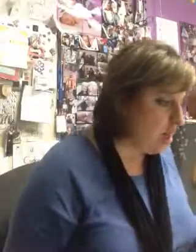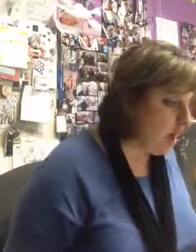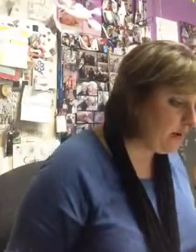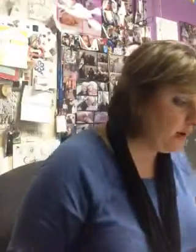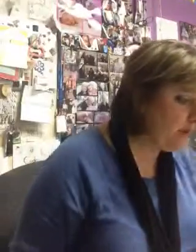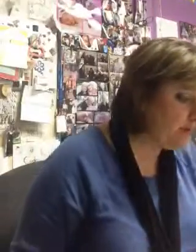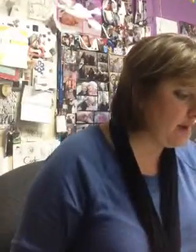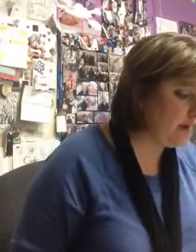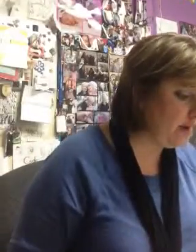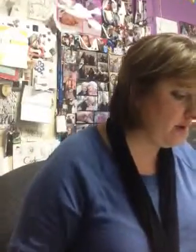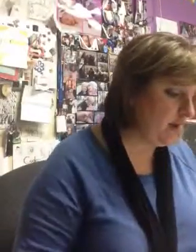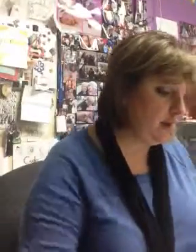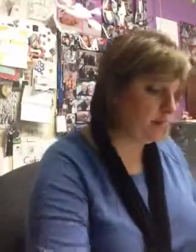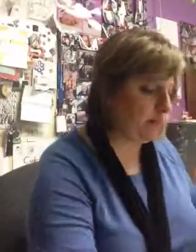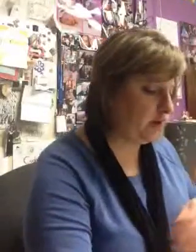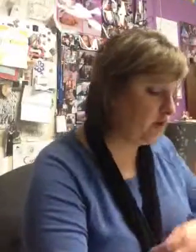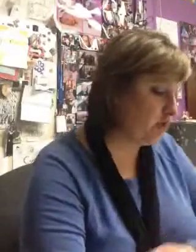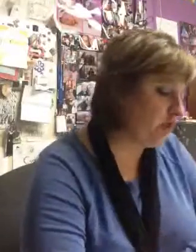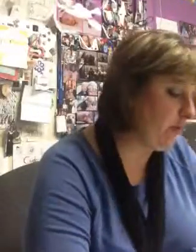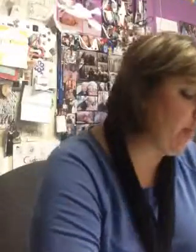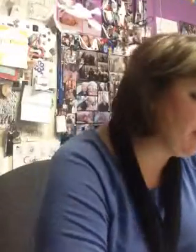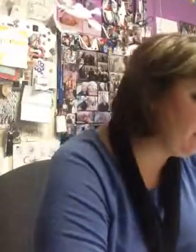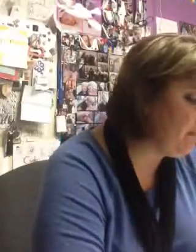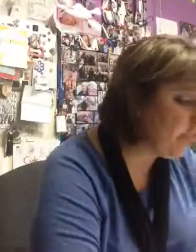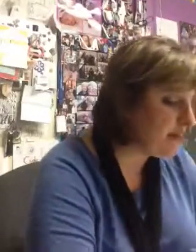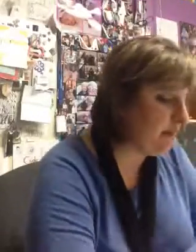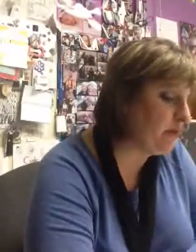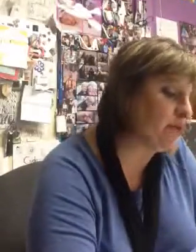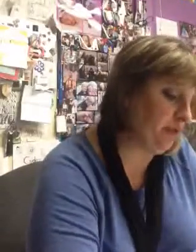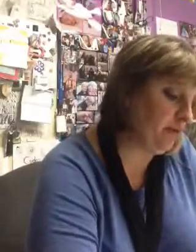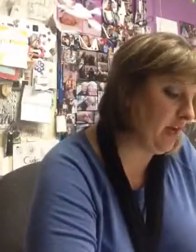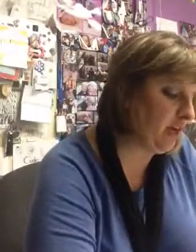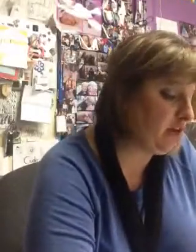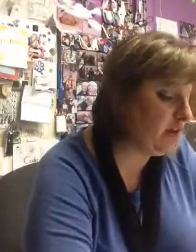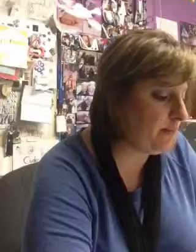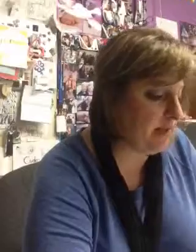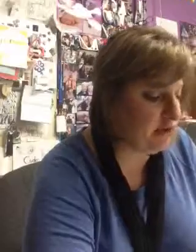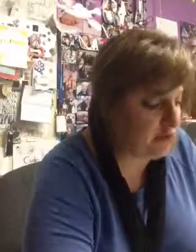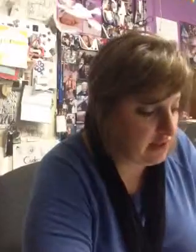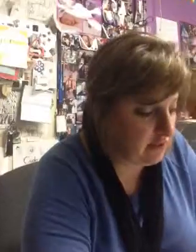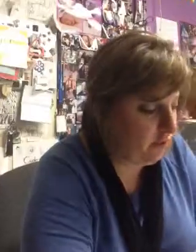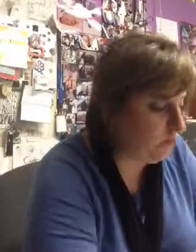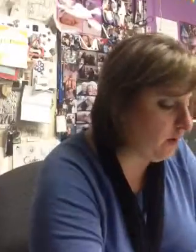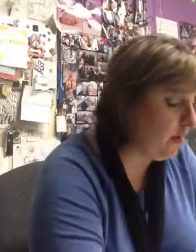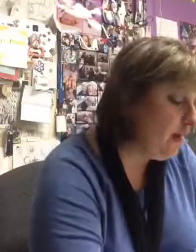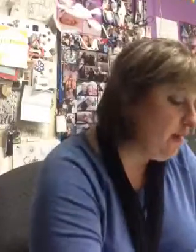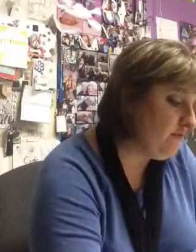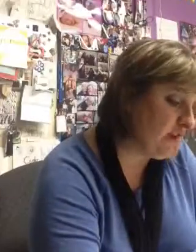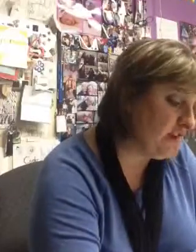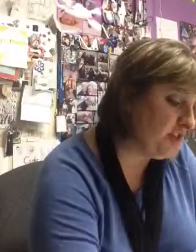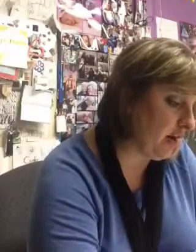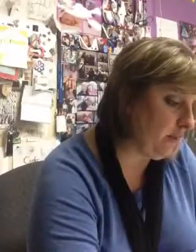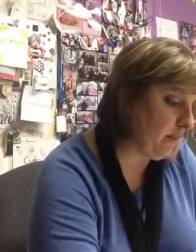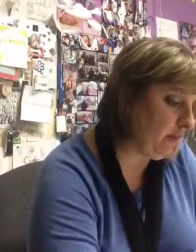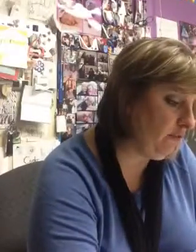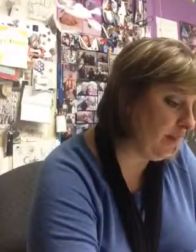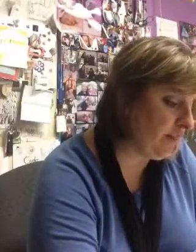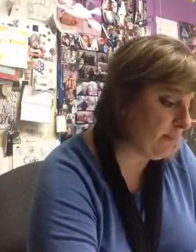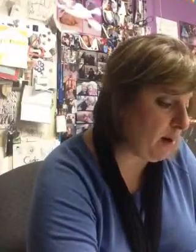going to go with the one in number 3. It says, a fellow named Muldoon, a Union commander during the Civil War, invented the shower by perforating the bottom